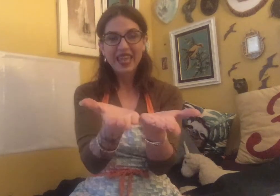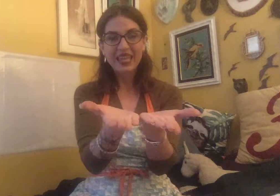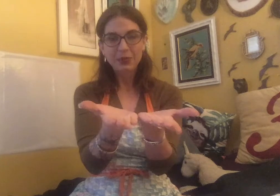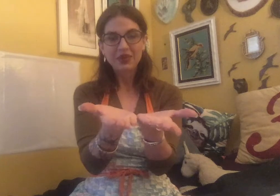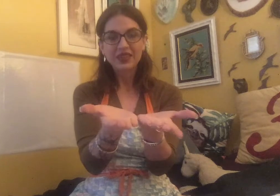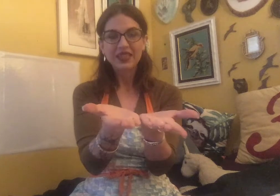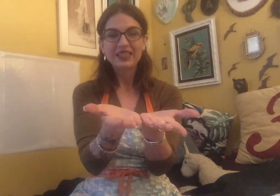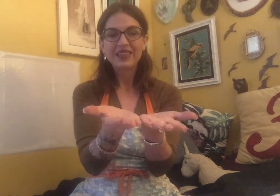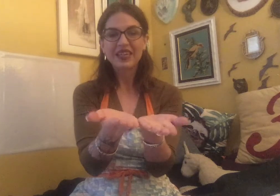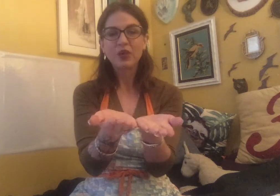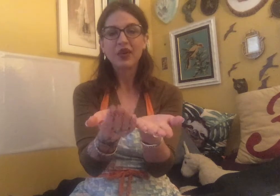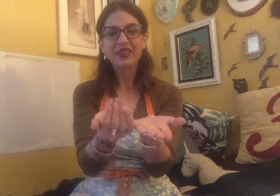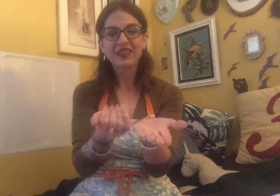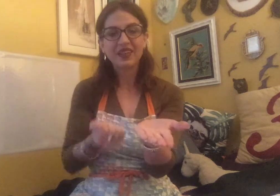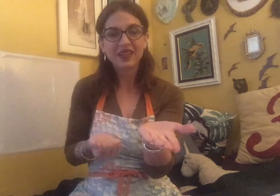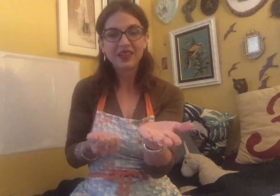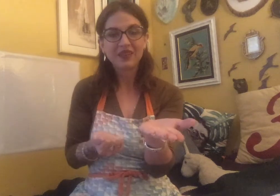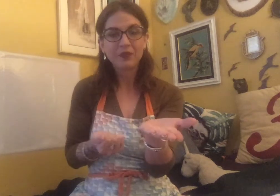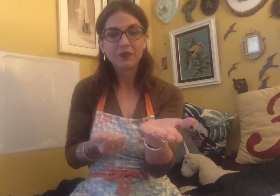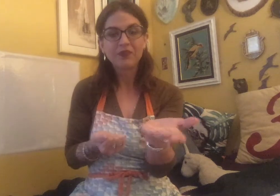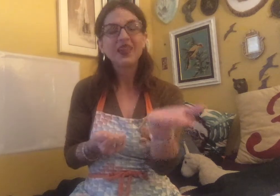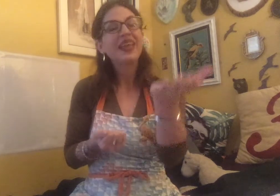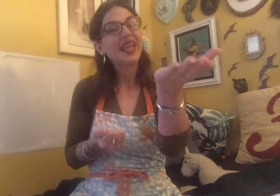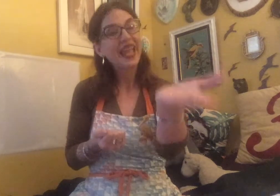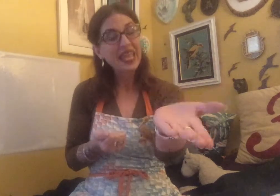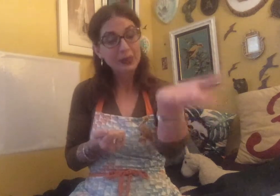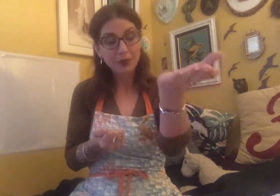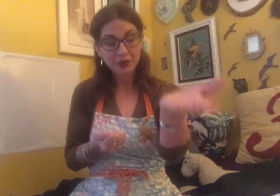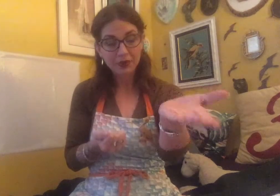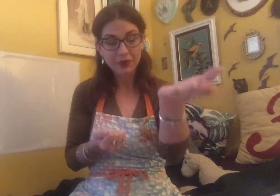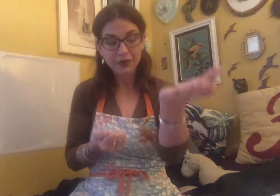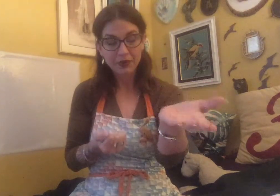Cape. Take away the k. Ape.